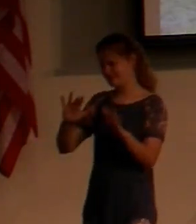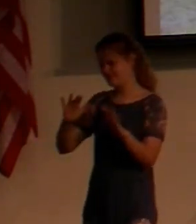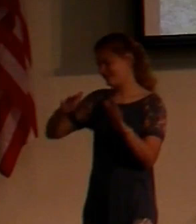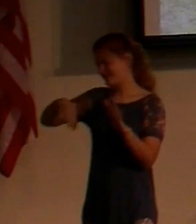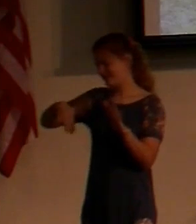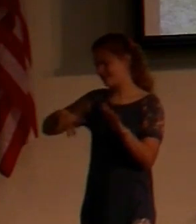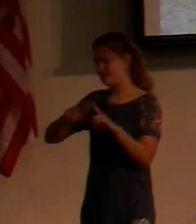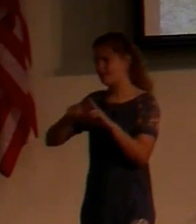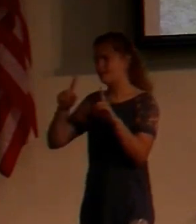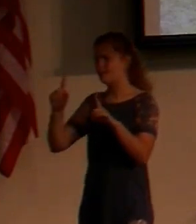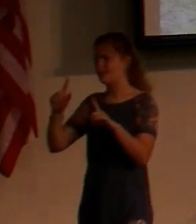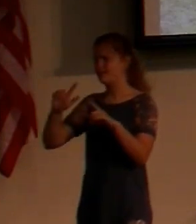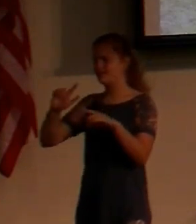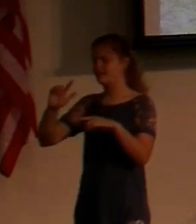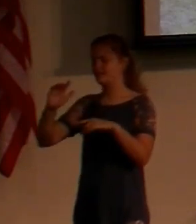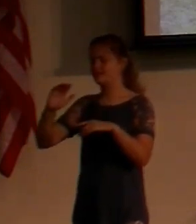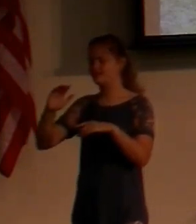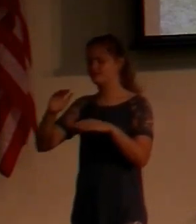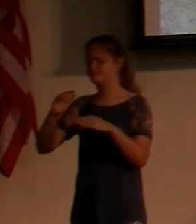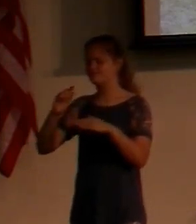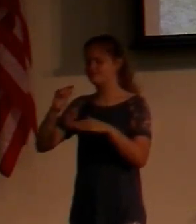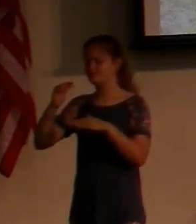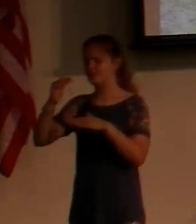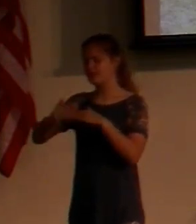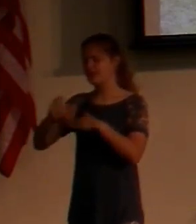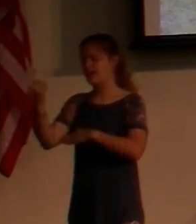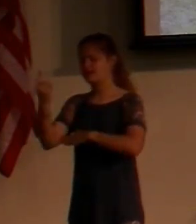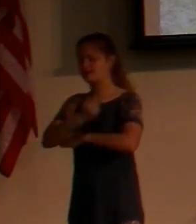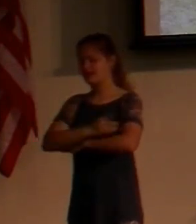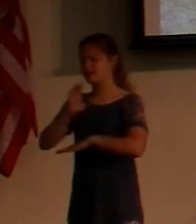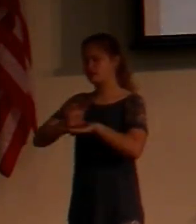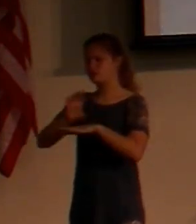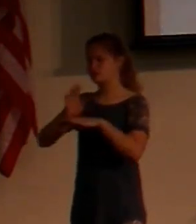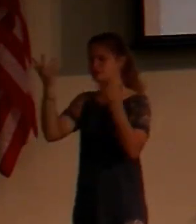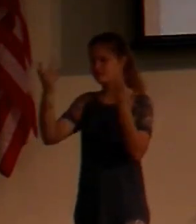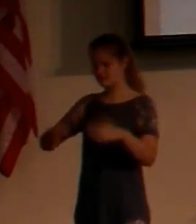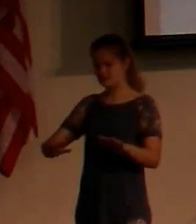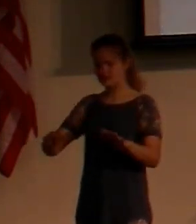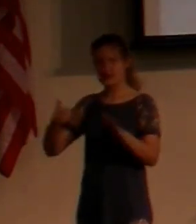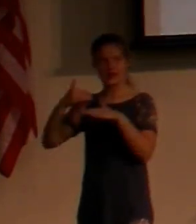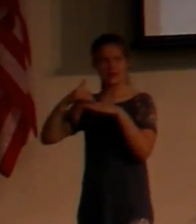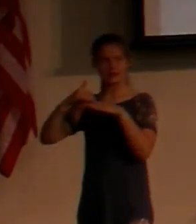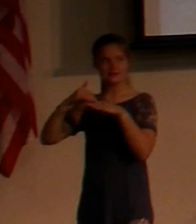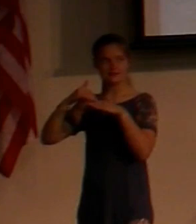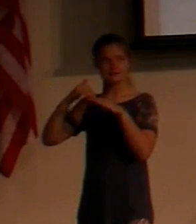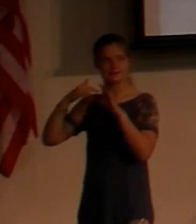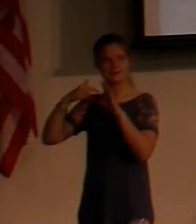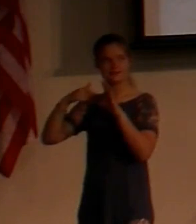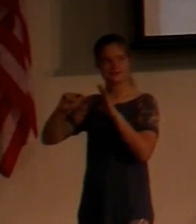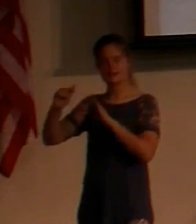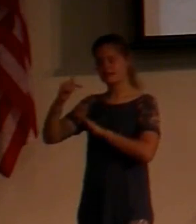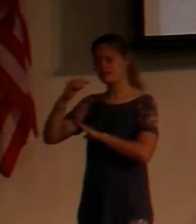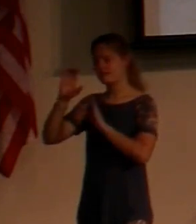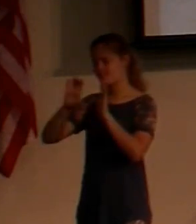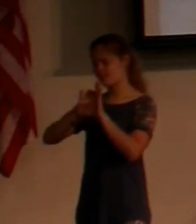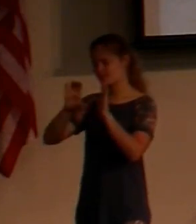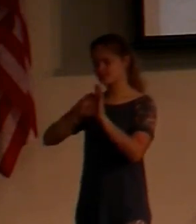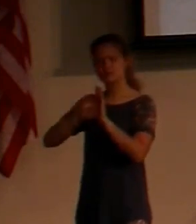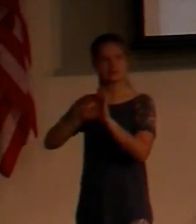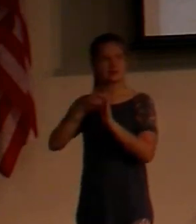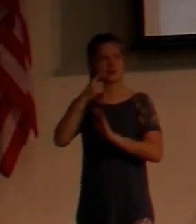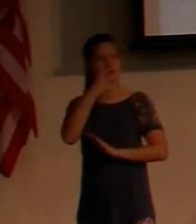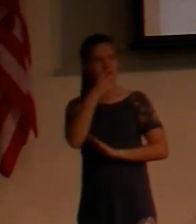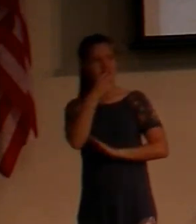the next day, the congregation finished it and sent us a picture. And then the next day after that, here's a picture